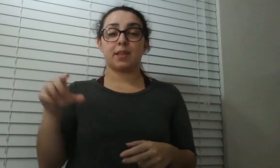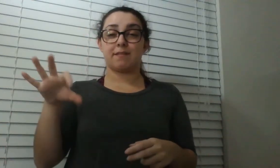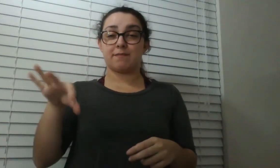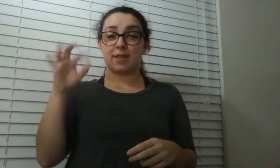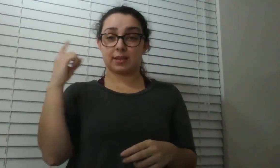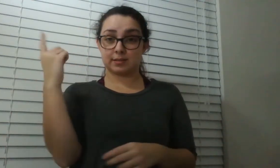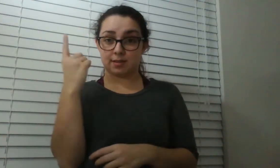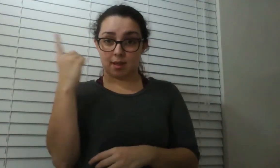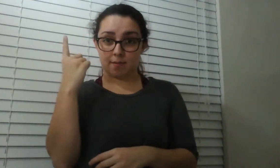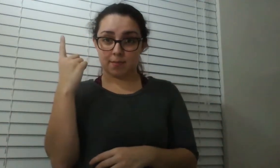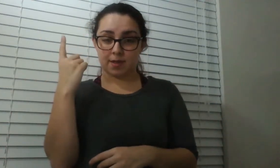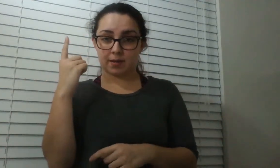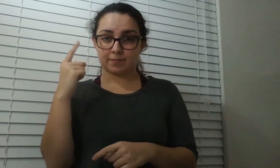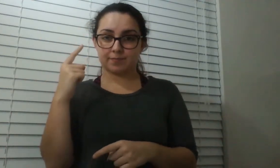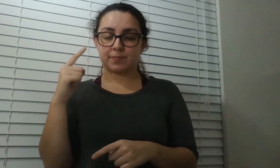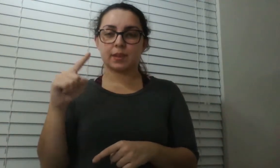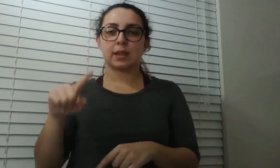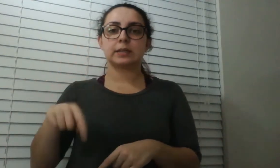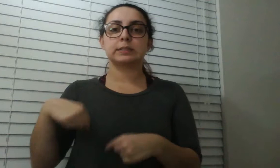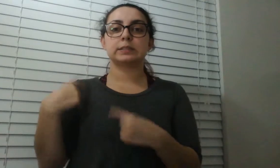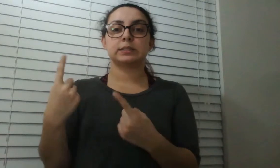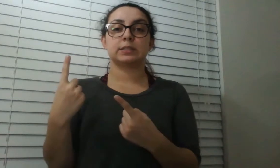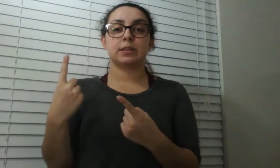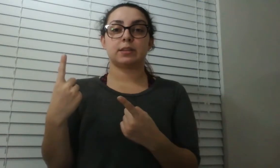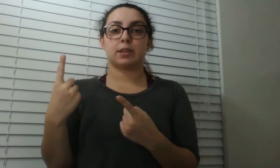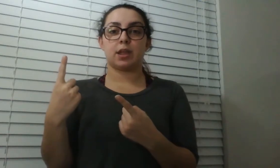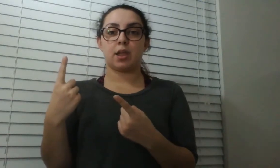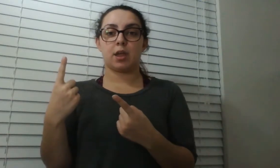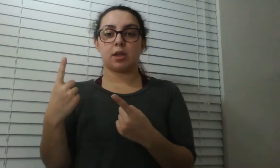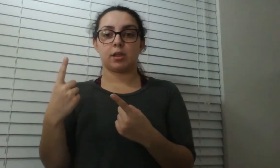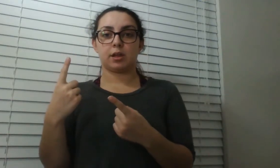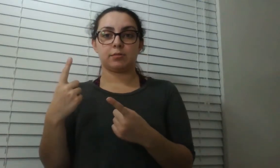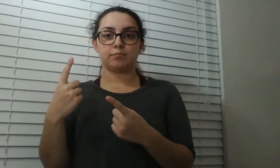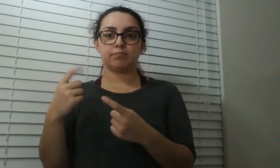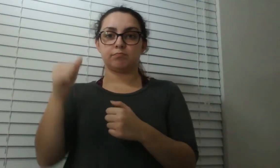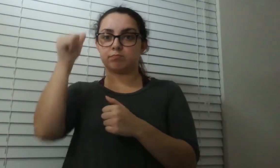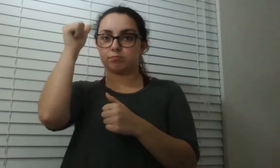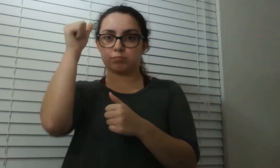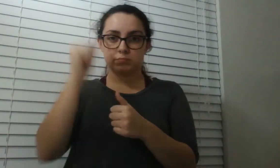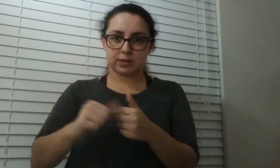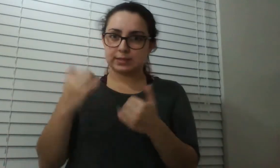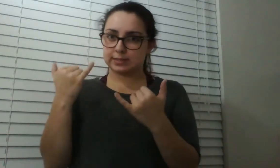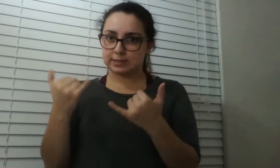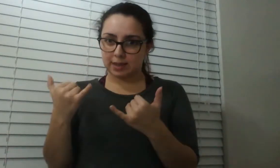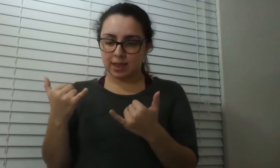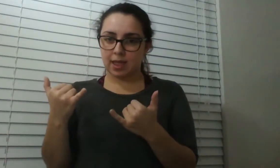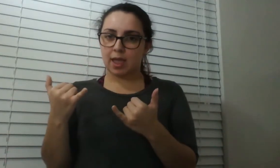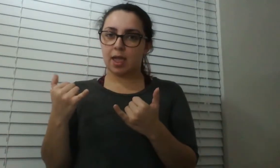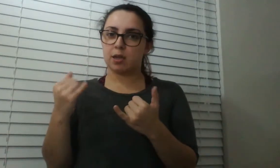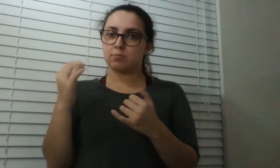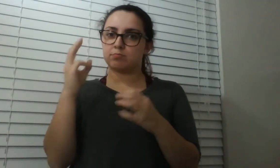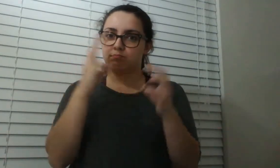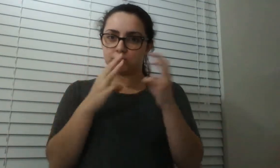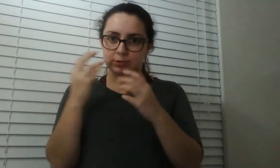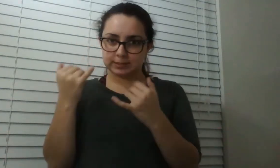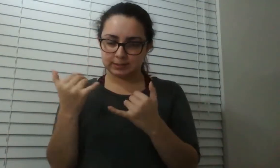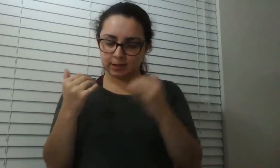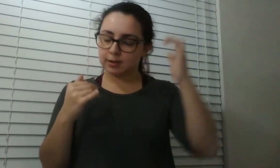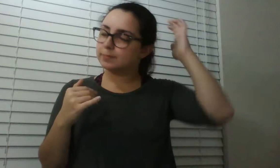recently almost killed one of our producers. So we we'd been out for a couple of days. On this particular occasion,